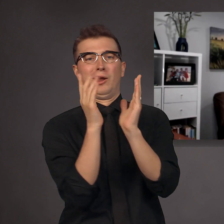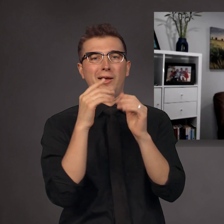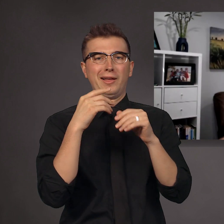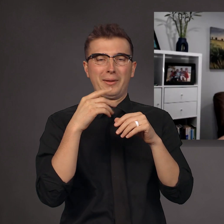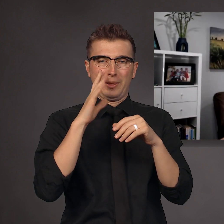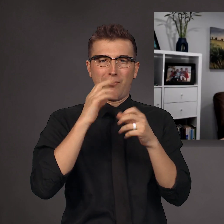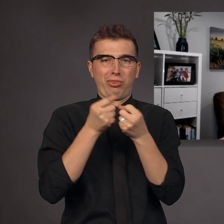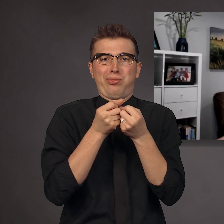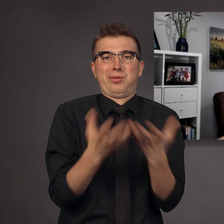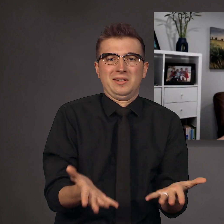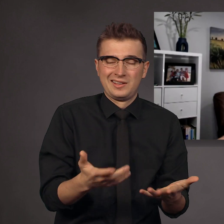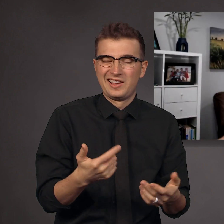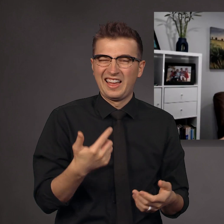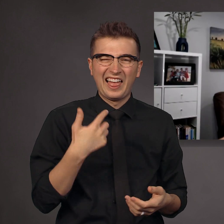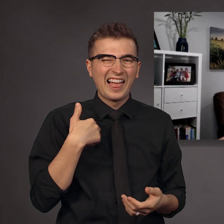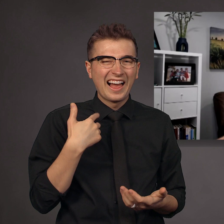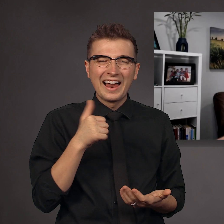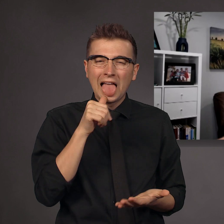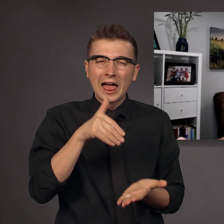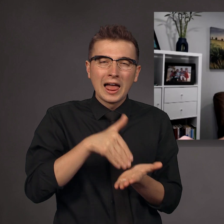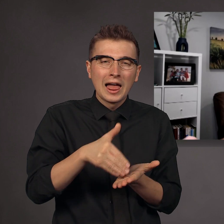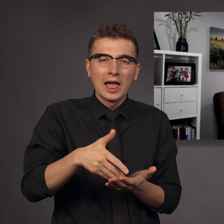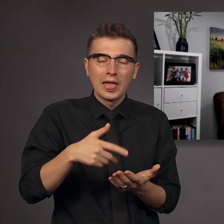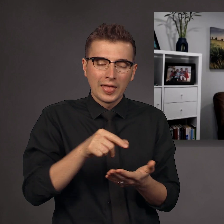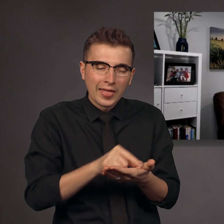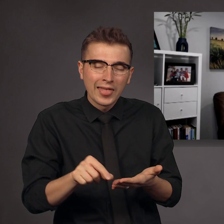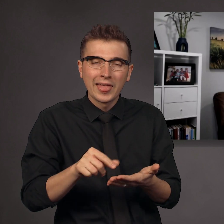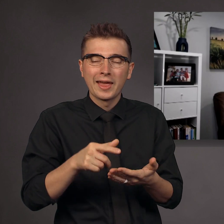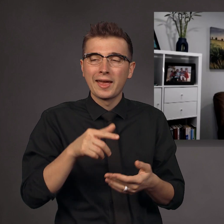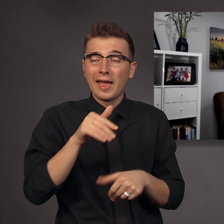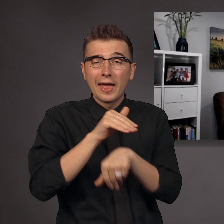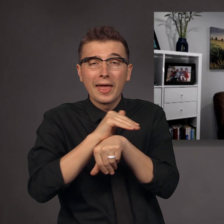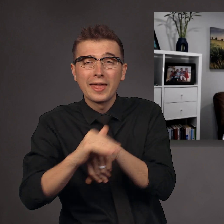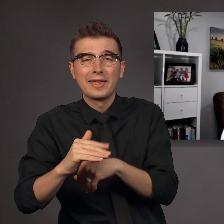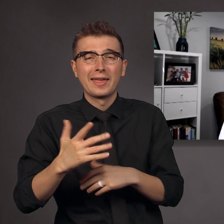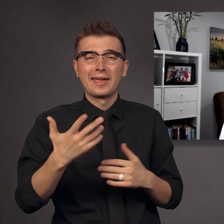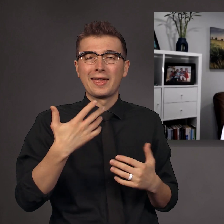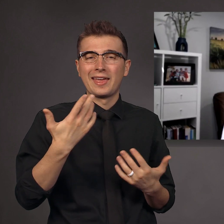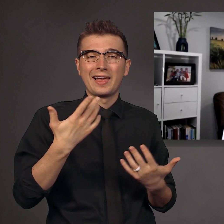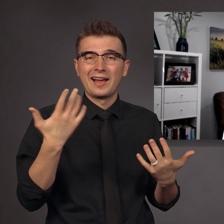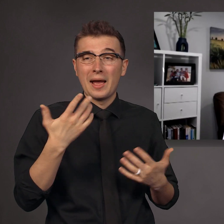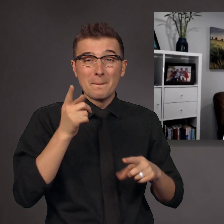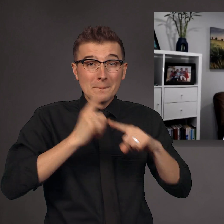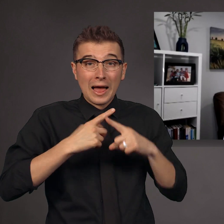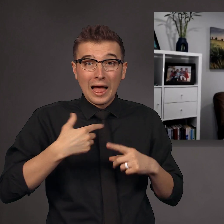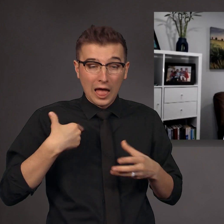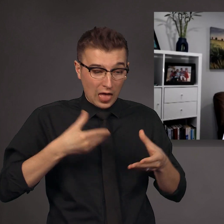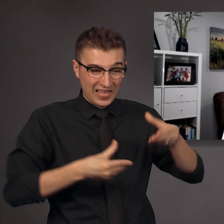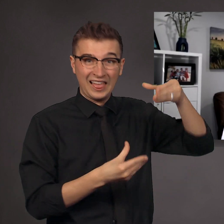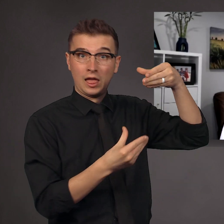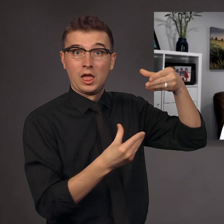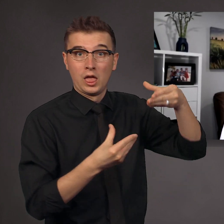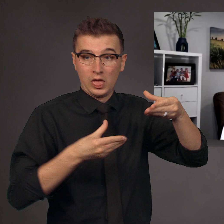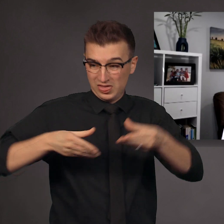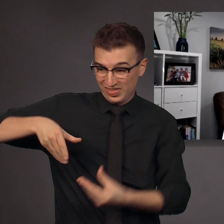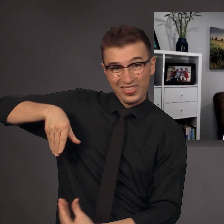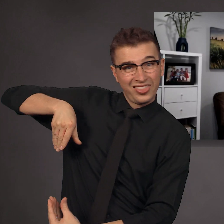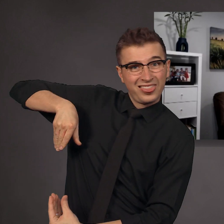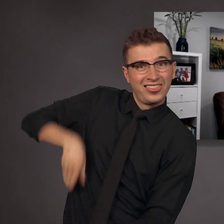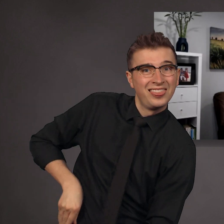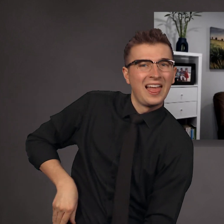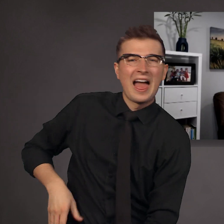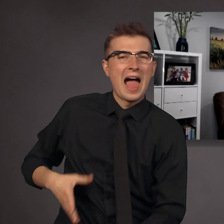me, I was inconsistent with that type of journaling. And it was not really convenient because you don't carry that around with you. And frankly, it's not really